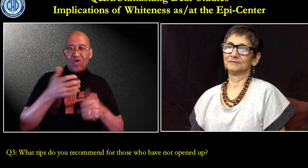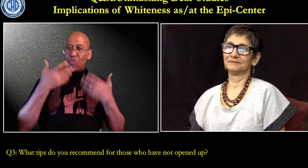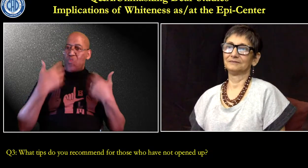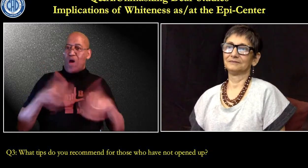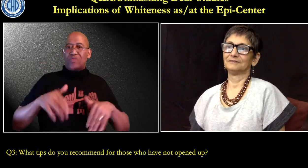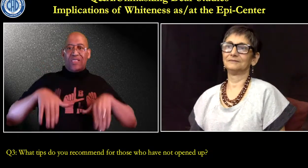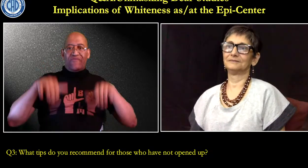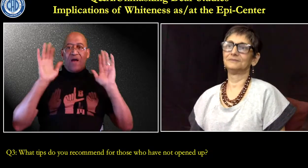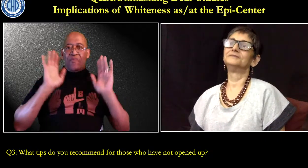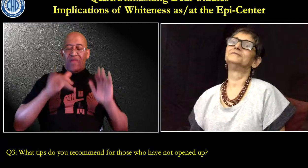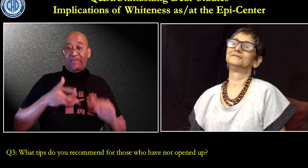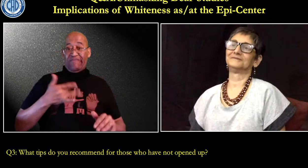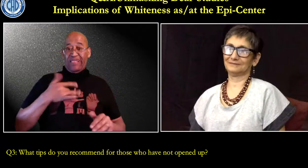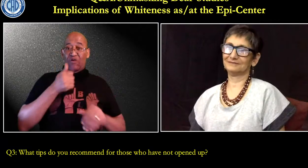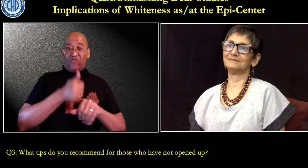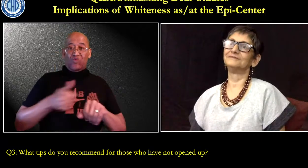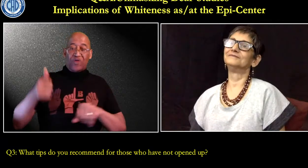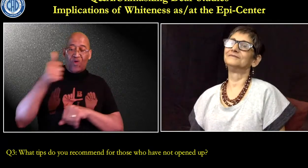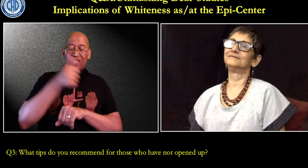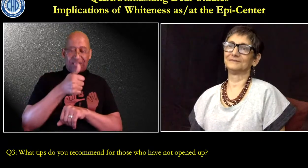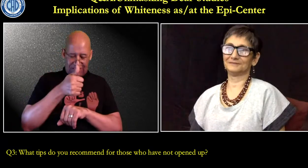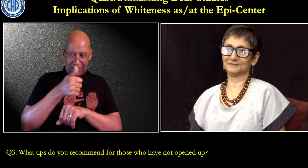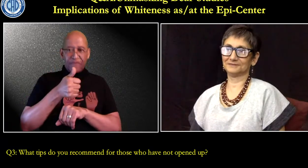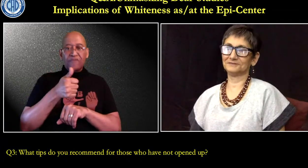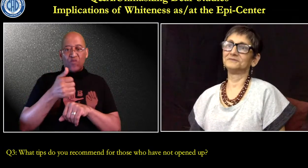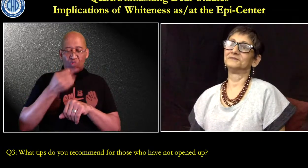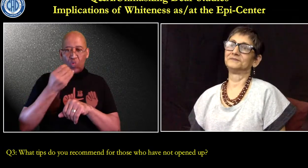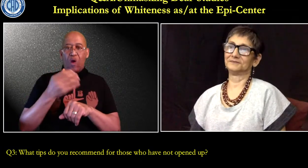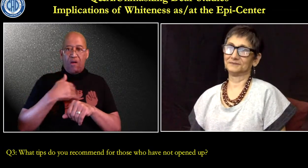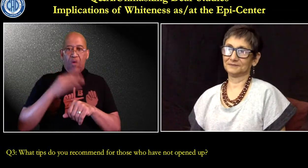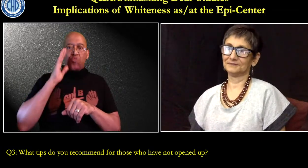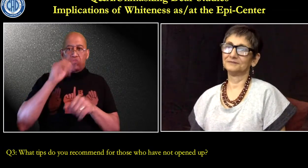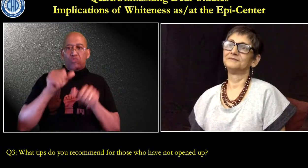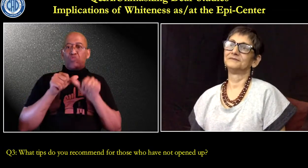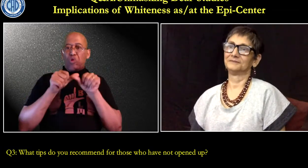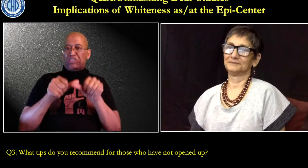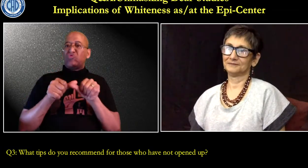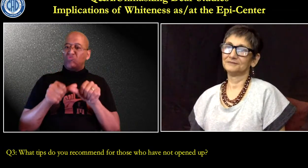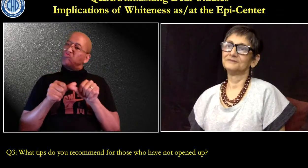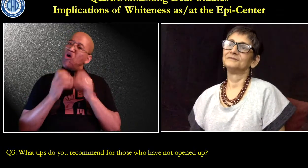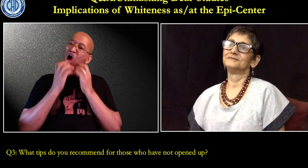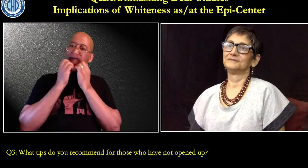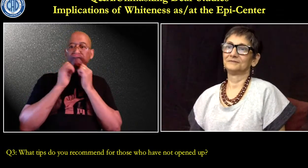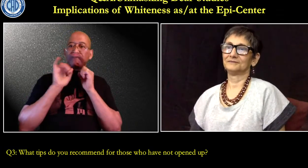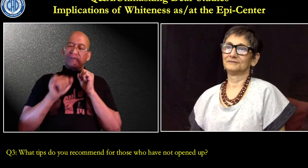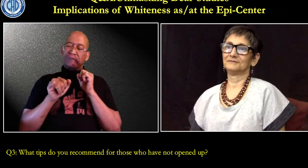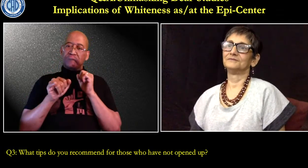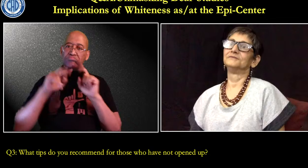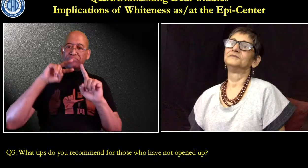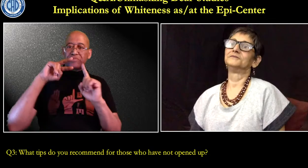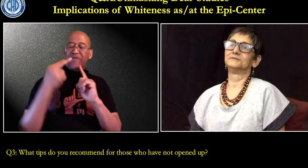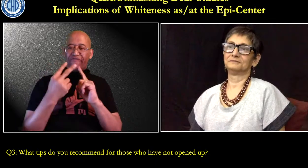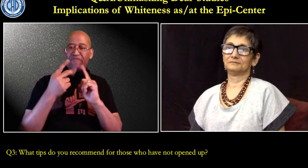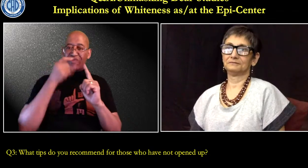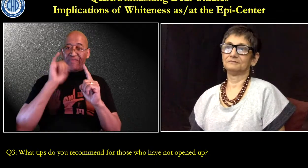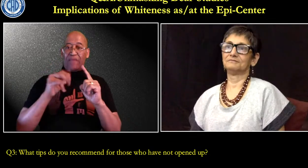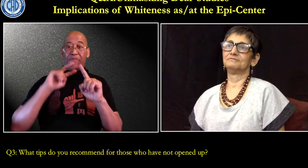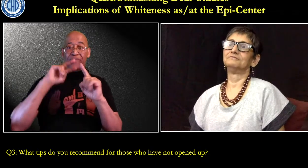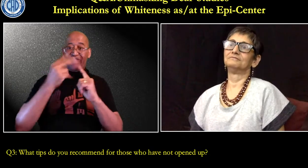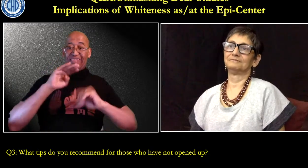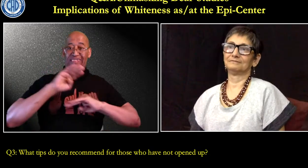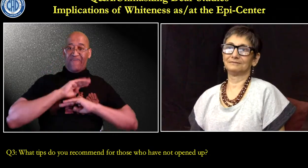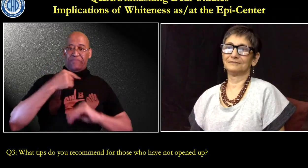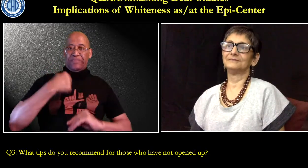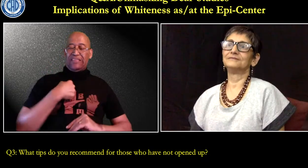So maybe once they understand that, maybe they may go ahead and give up that superior attitude and go forth as